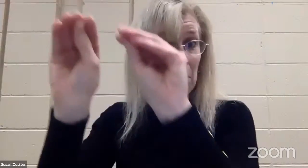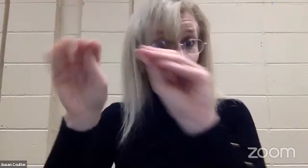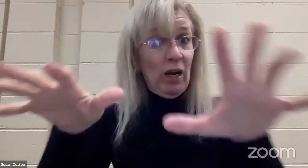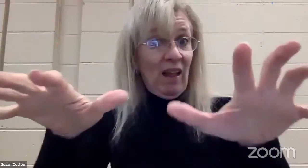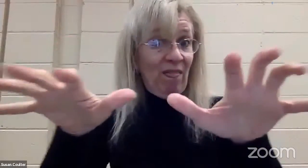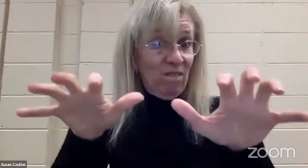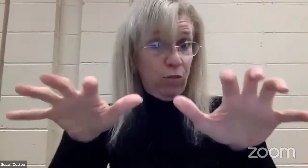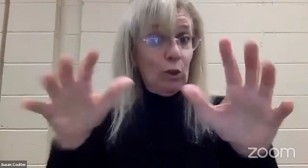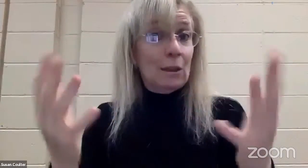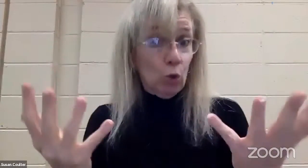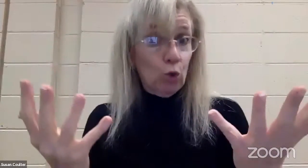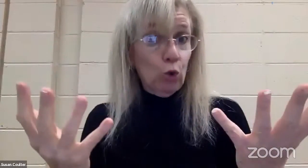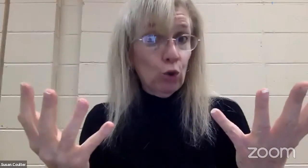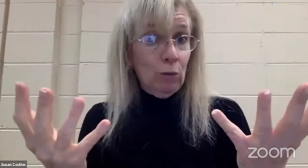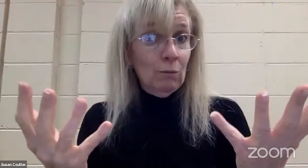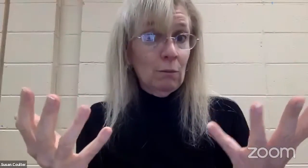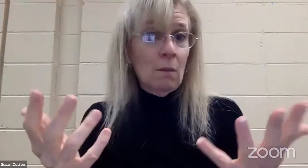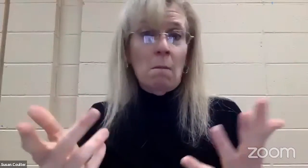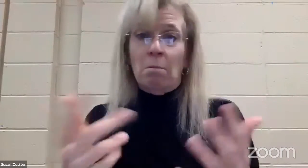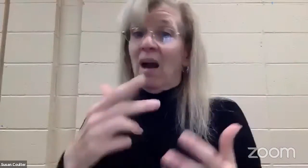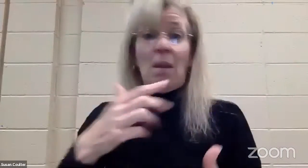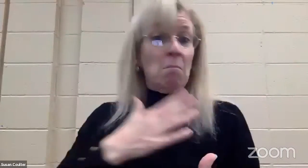jars and put it in the freezer.